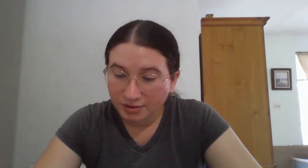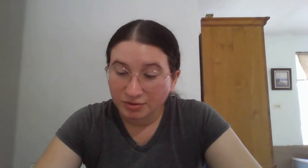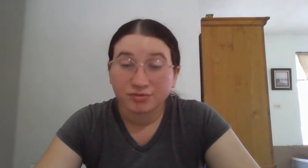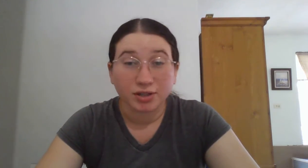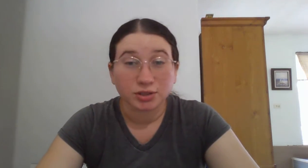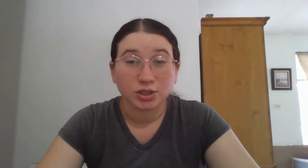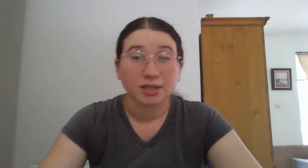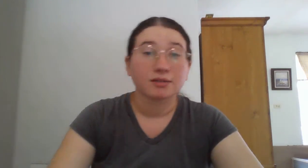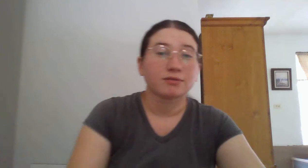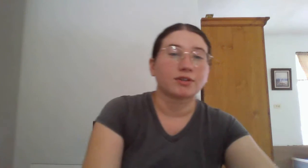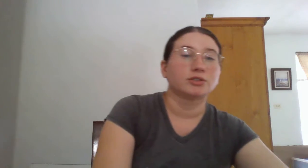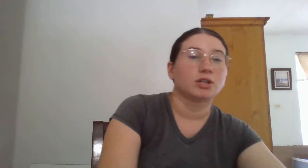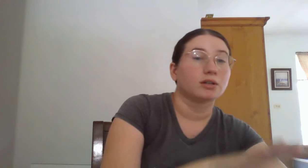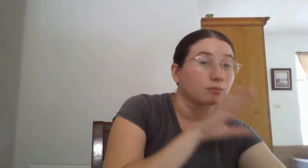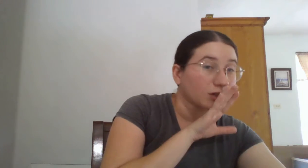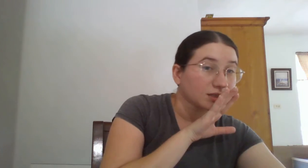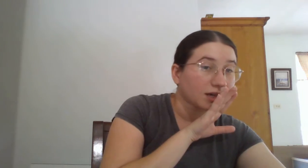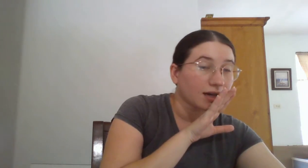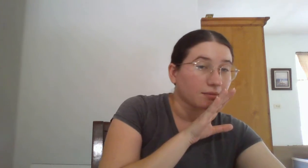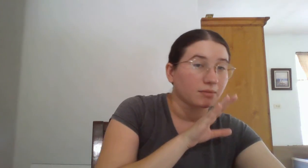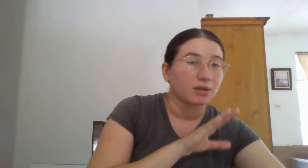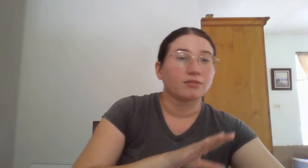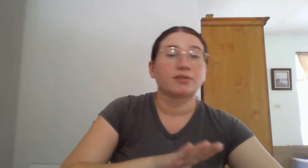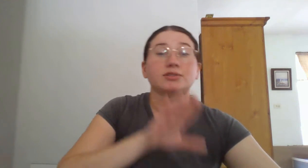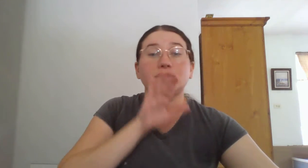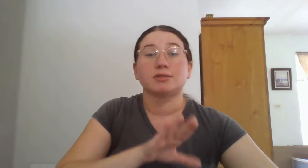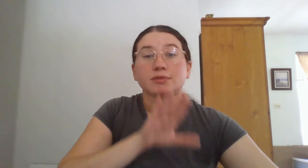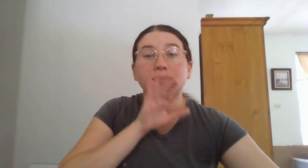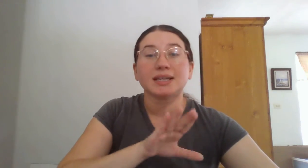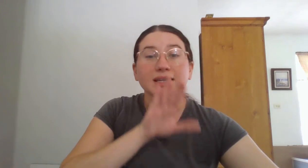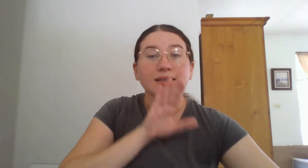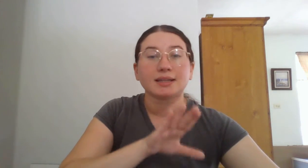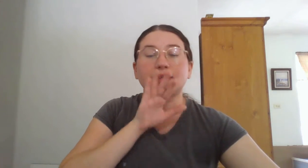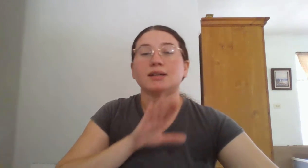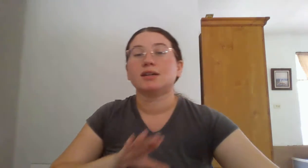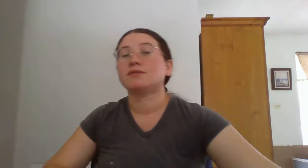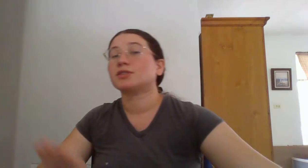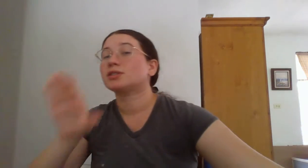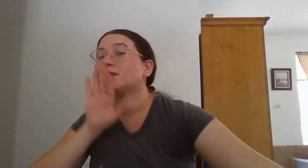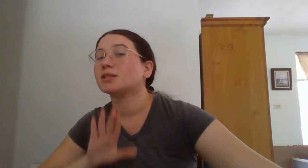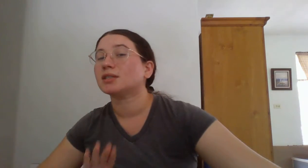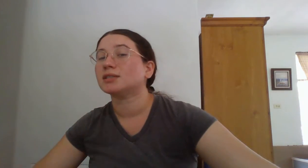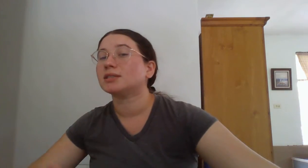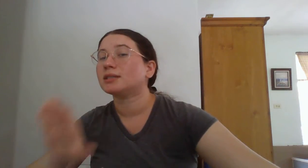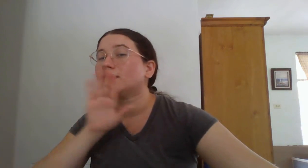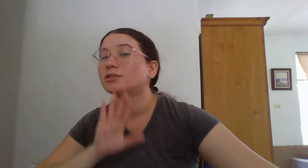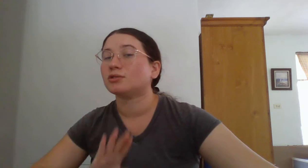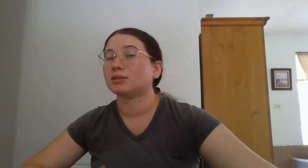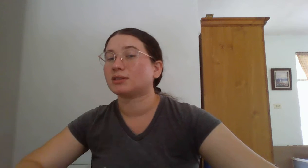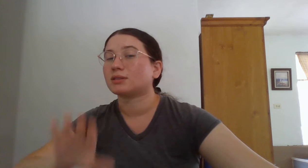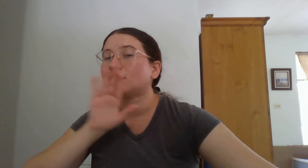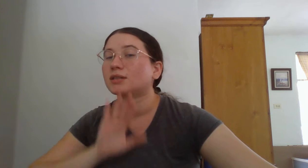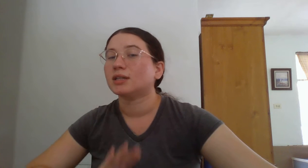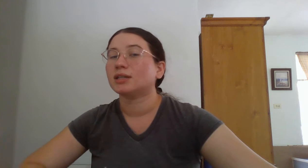maybe frustrated one time, frustrated repeatedly versus continuously.